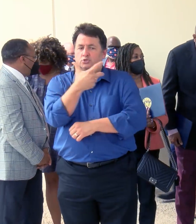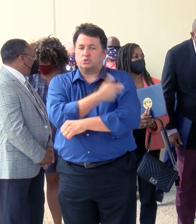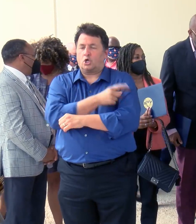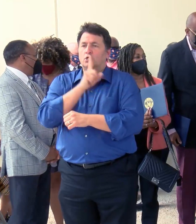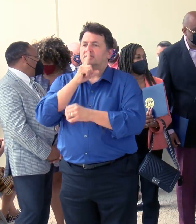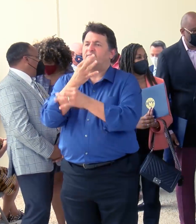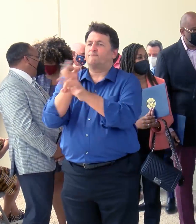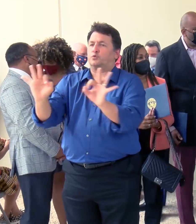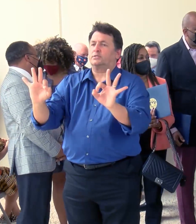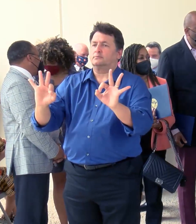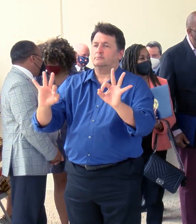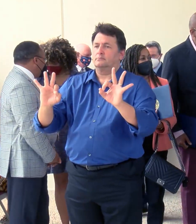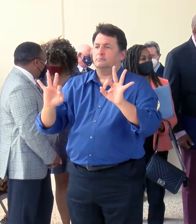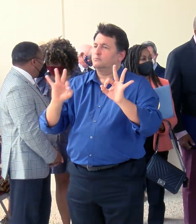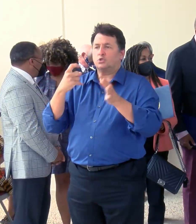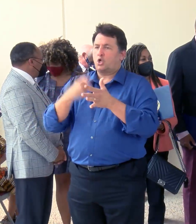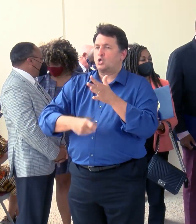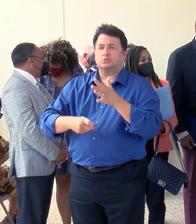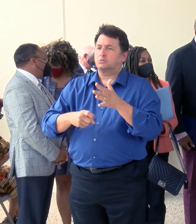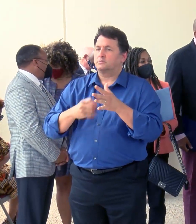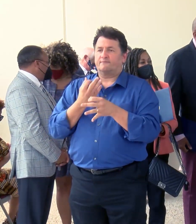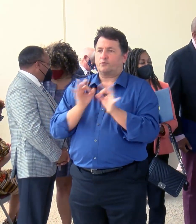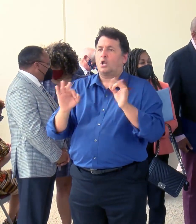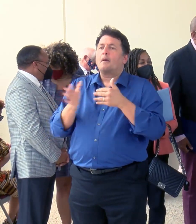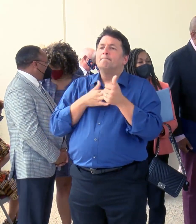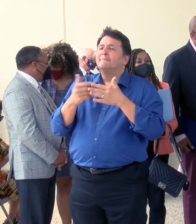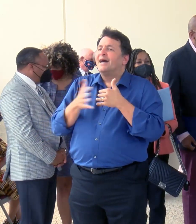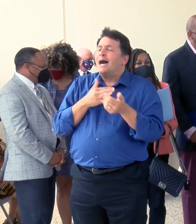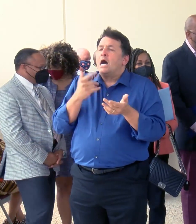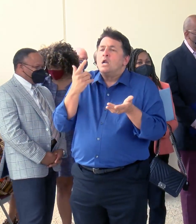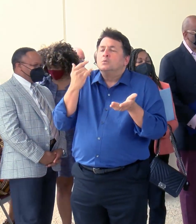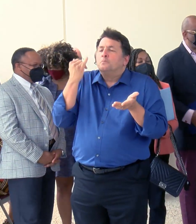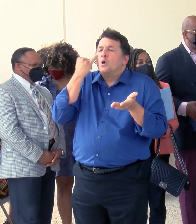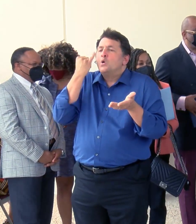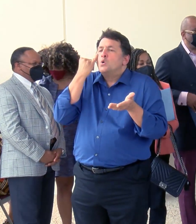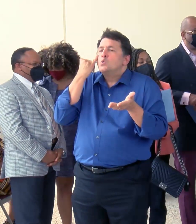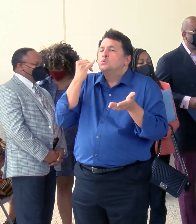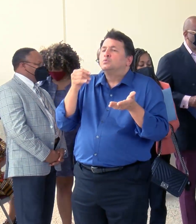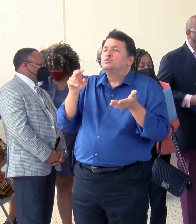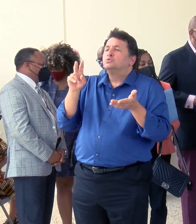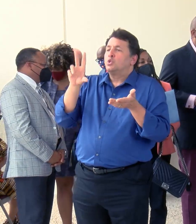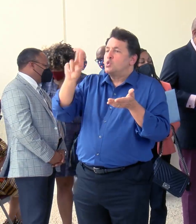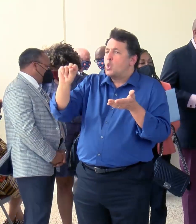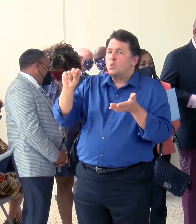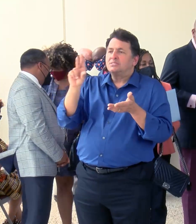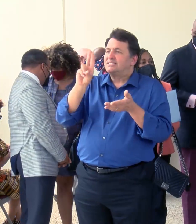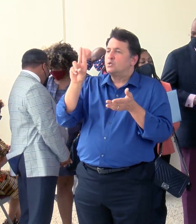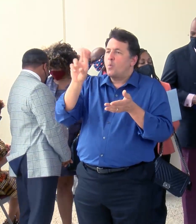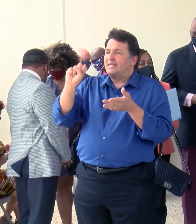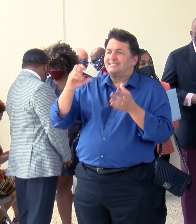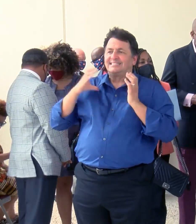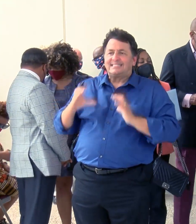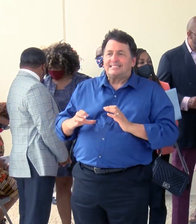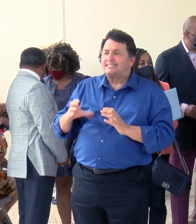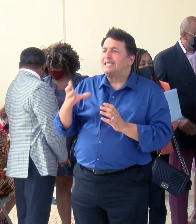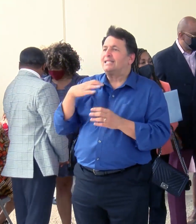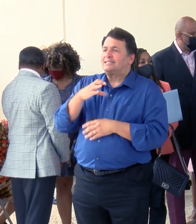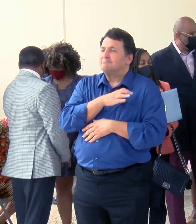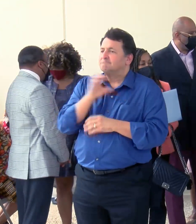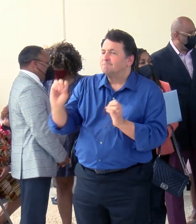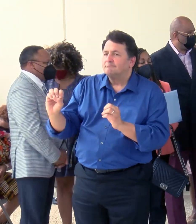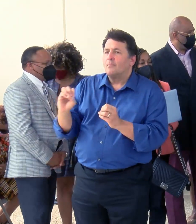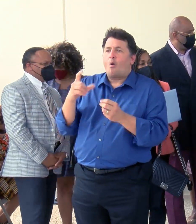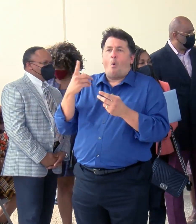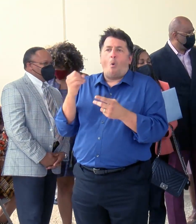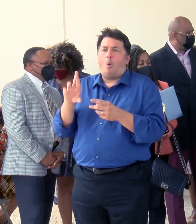are free. It doesn't matter whether you're documented, undocumented. It doesn't matter your language, your religion, your social economic